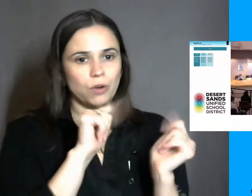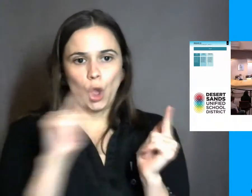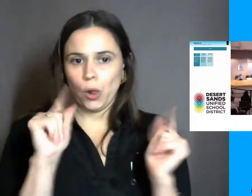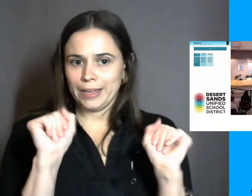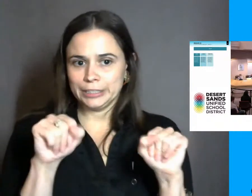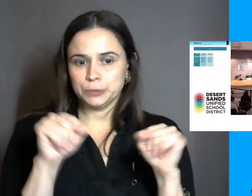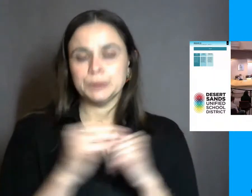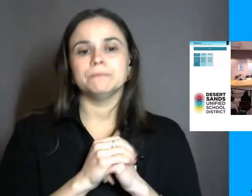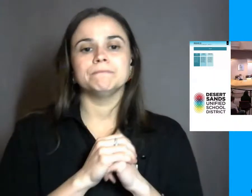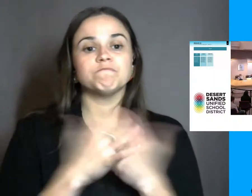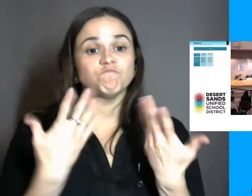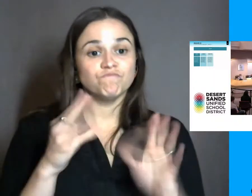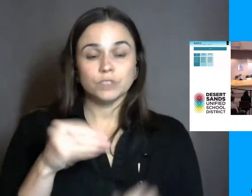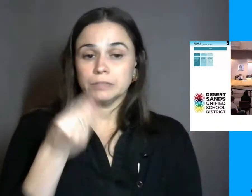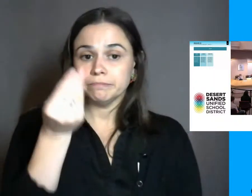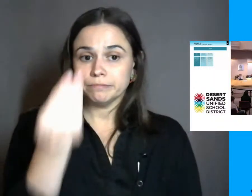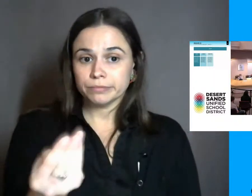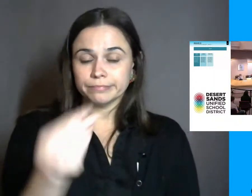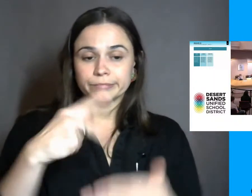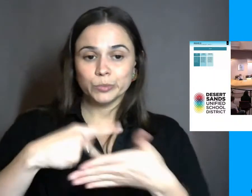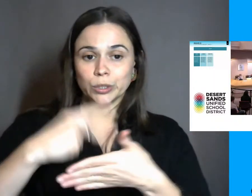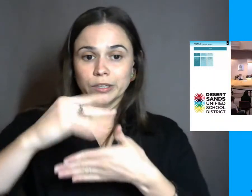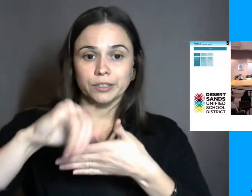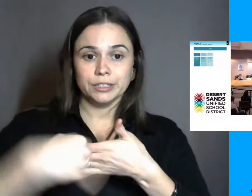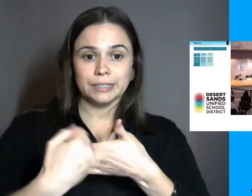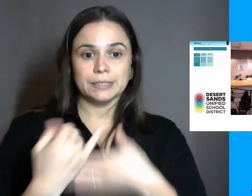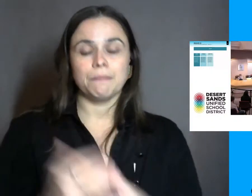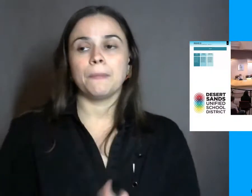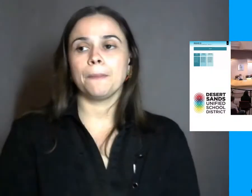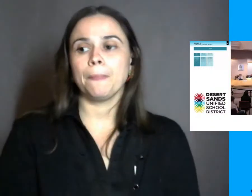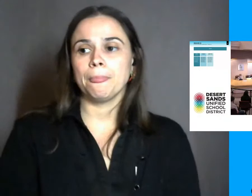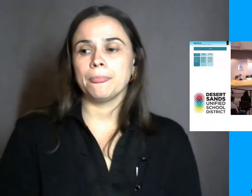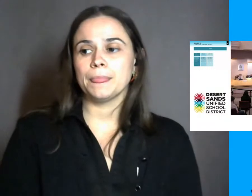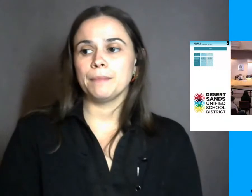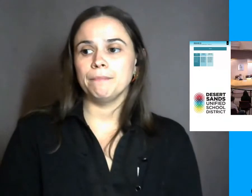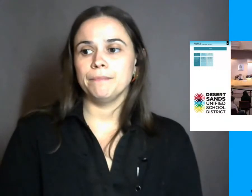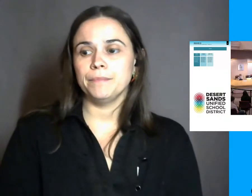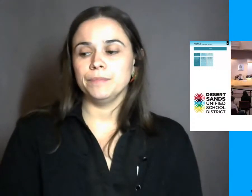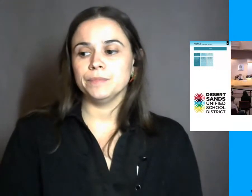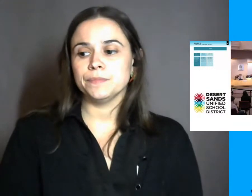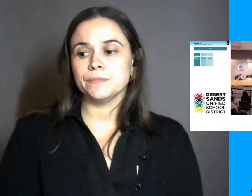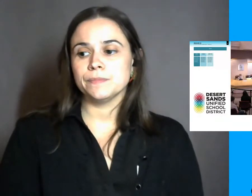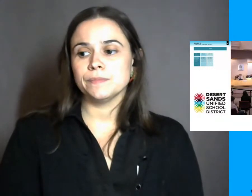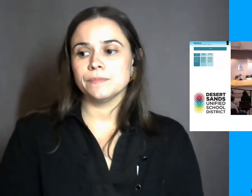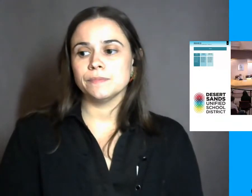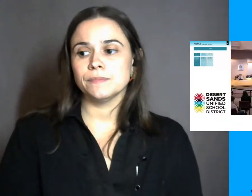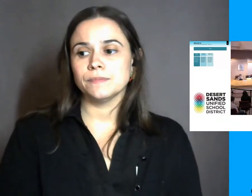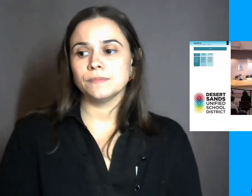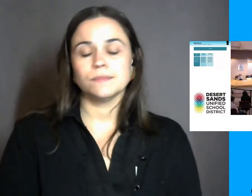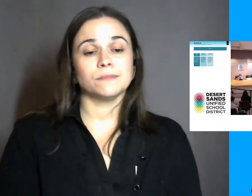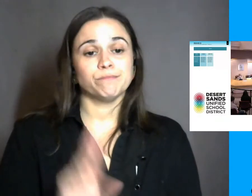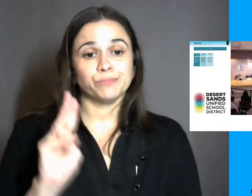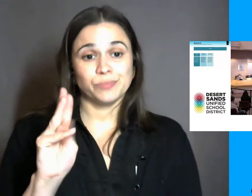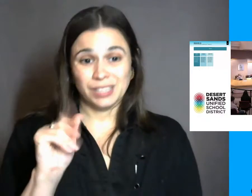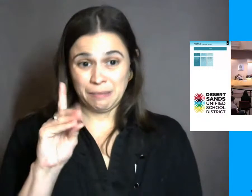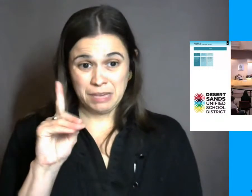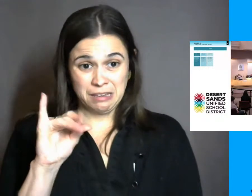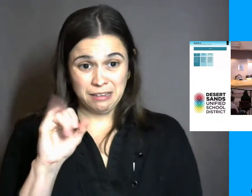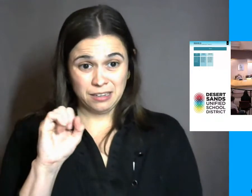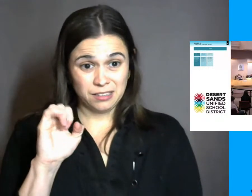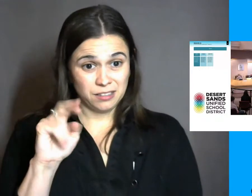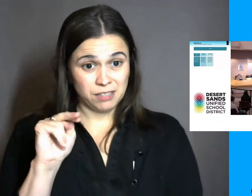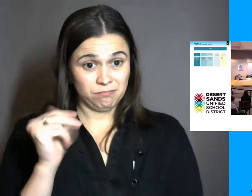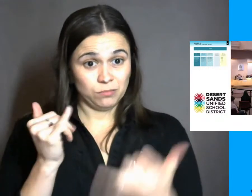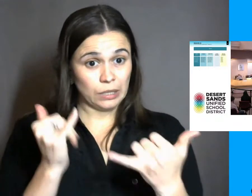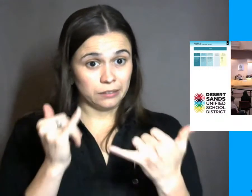those projects. Madison is actually right now in the process, any hour, day, tomorrow, today, of getting submitted. So I just want to